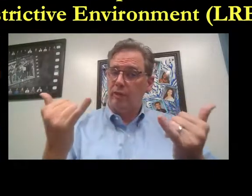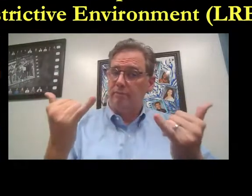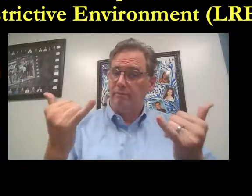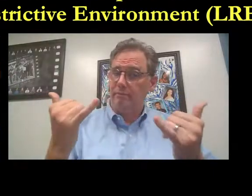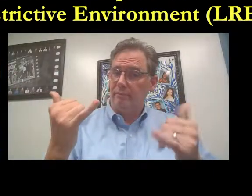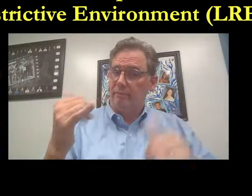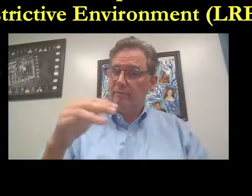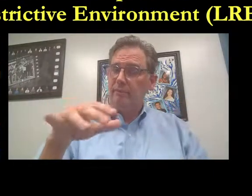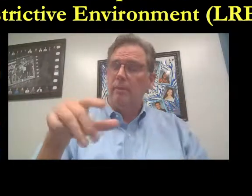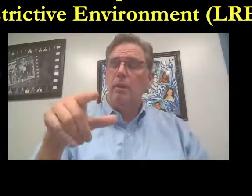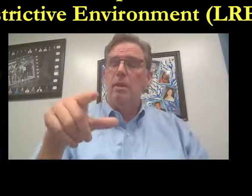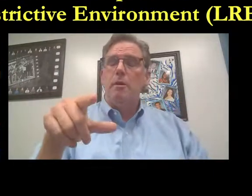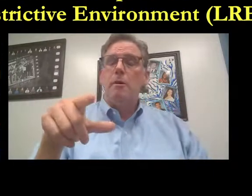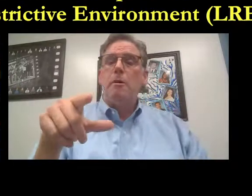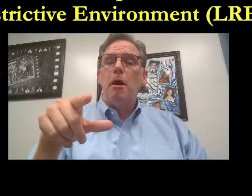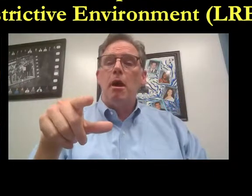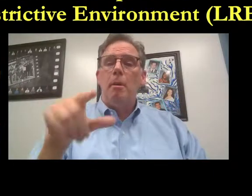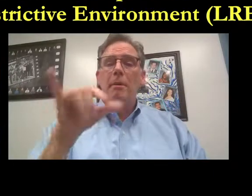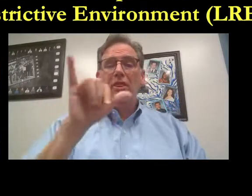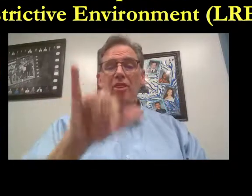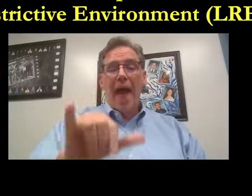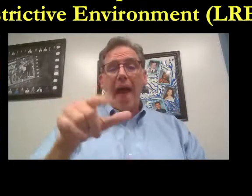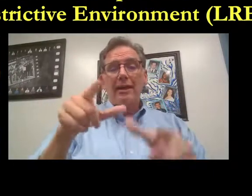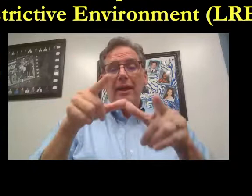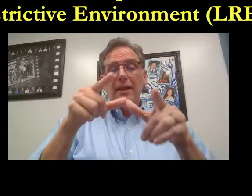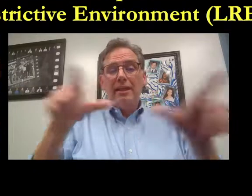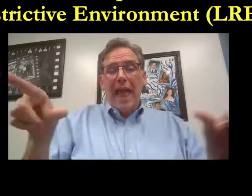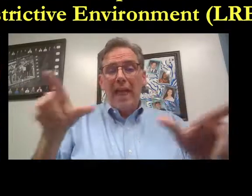Said, I believe it is up.